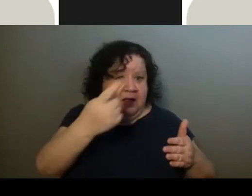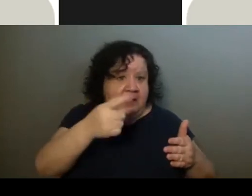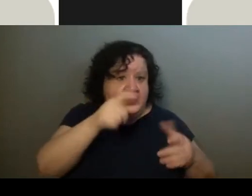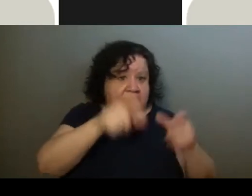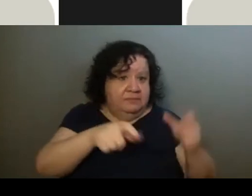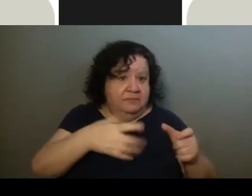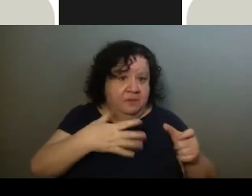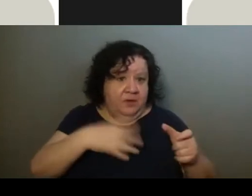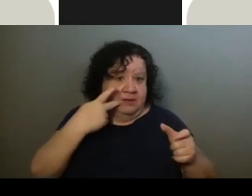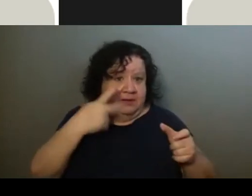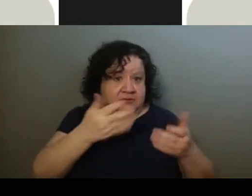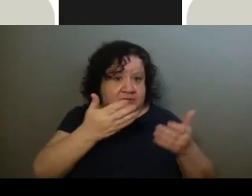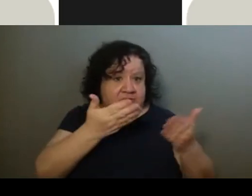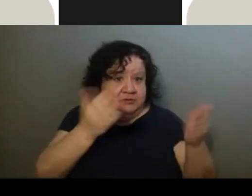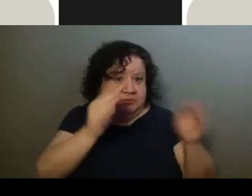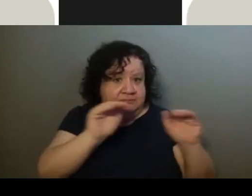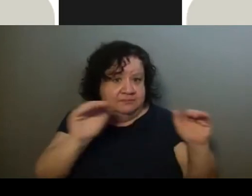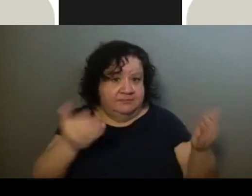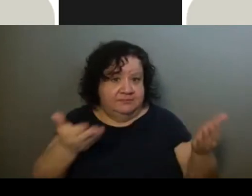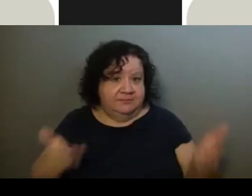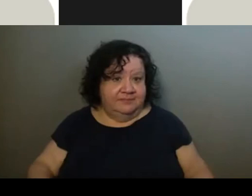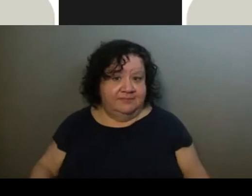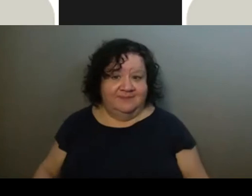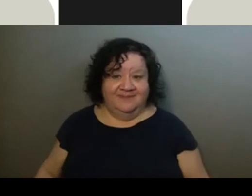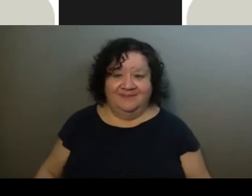Thank you, Mr. Yes, go ahead.